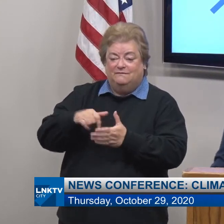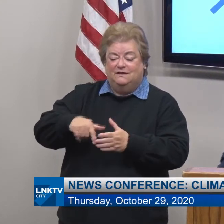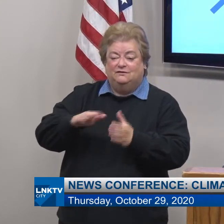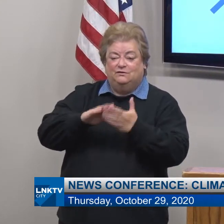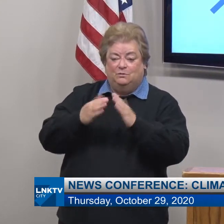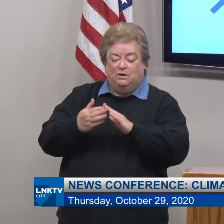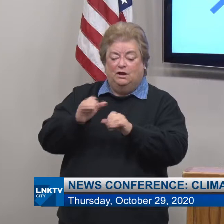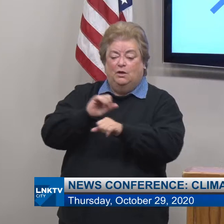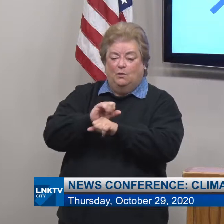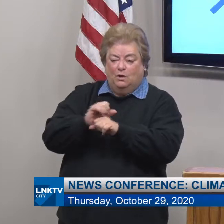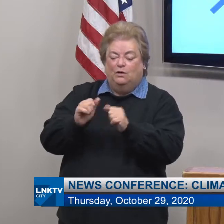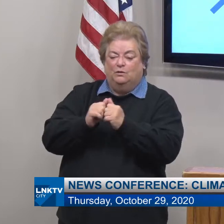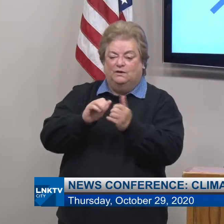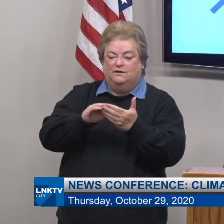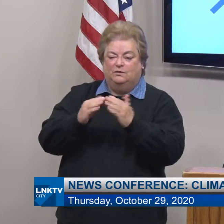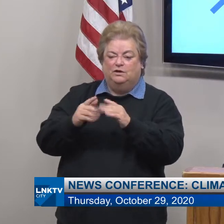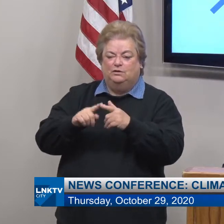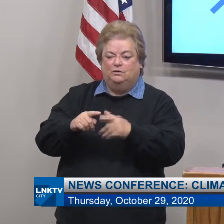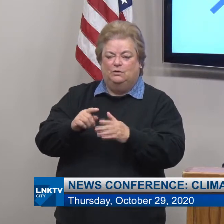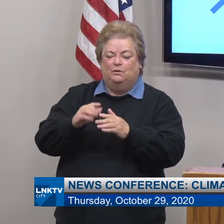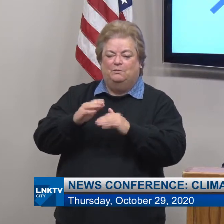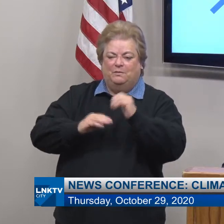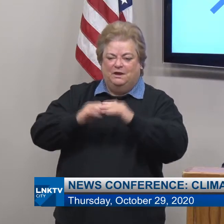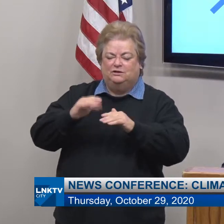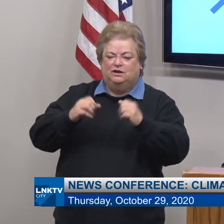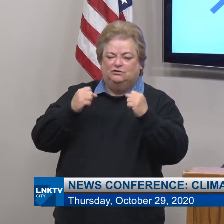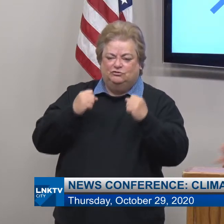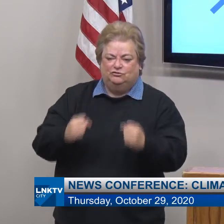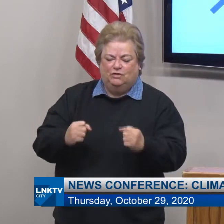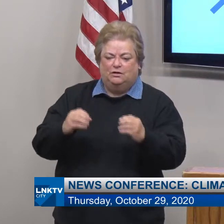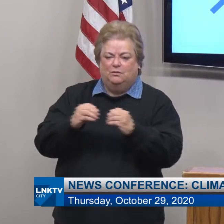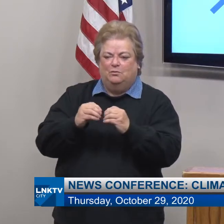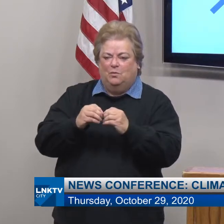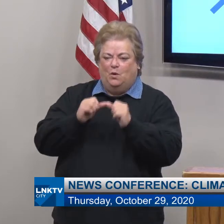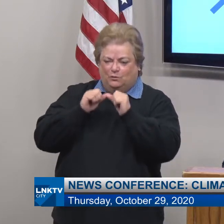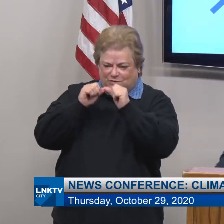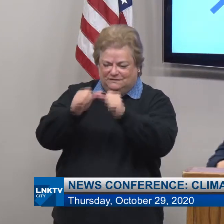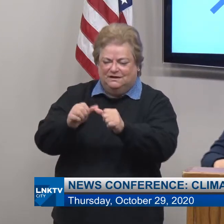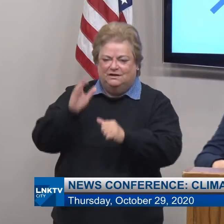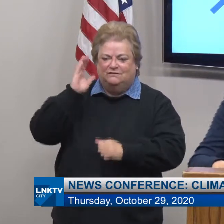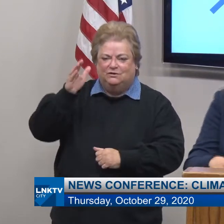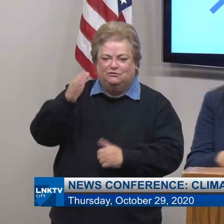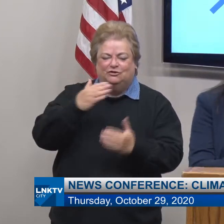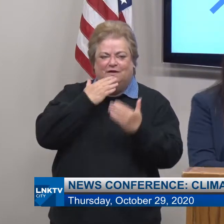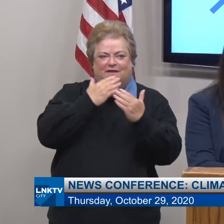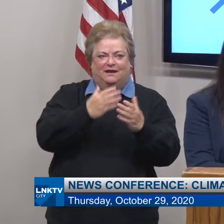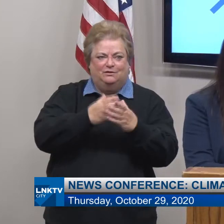to work with our community to build a stronger, more resilient future. Thank you so much.